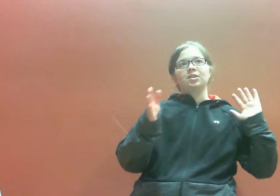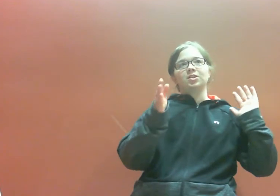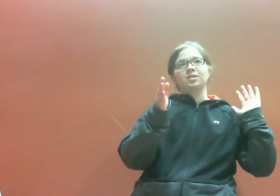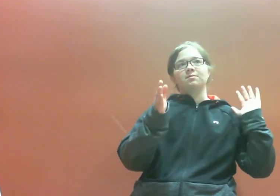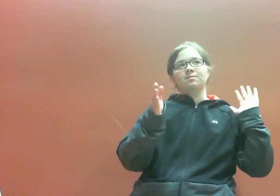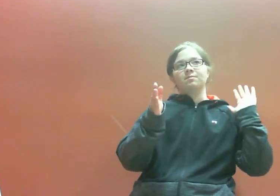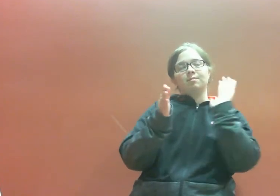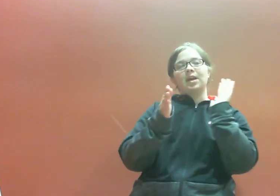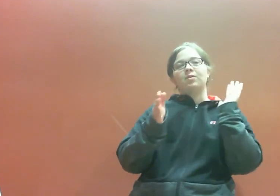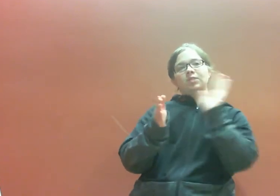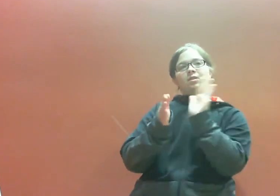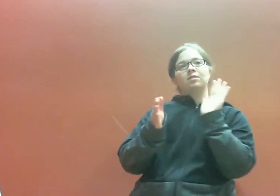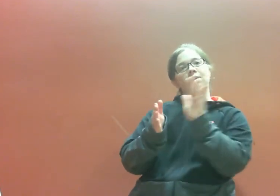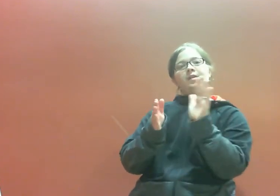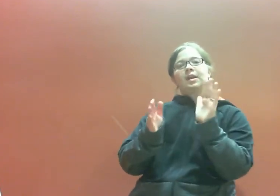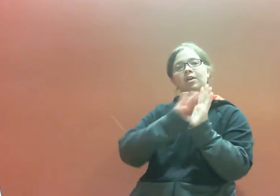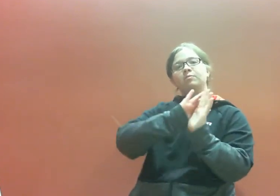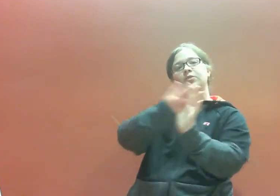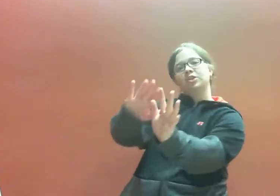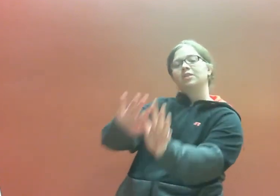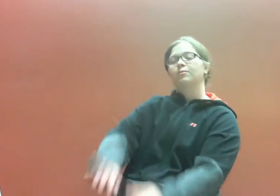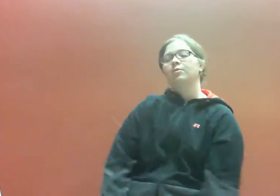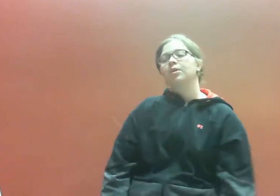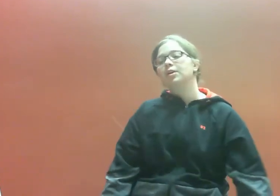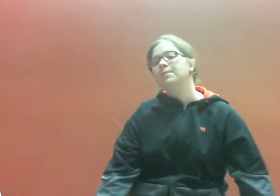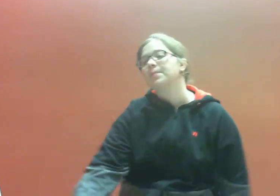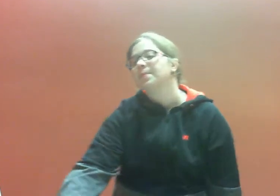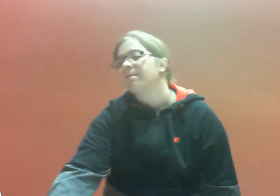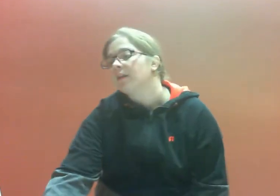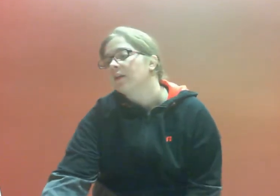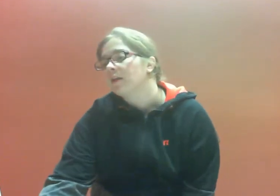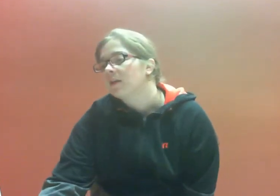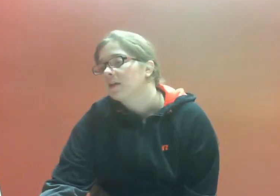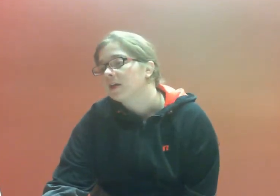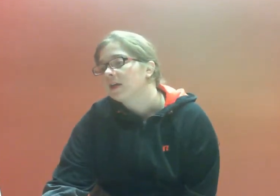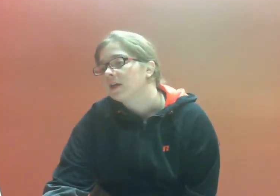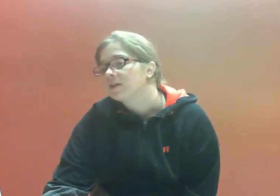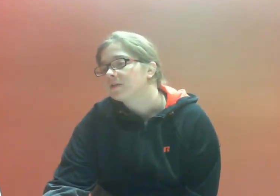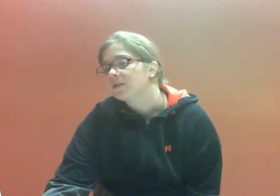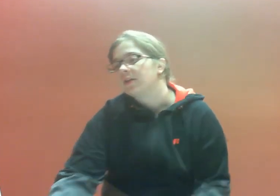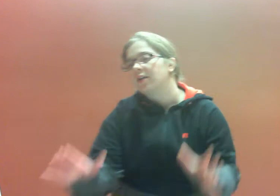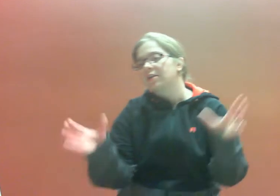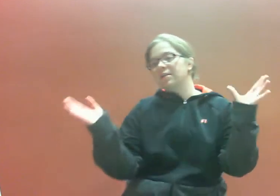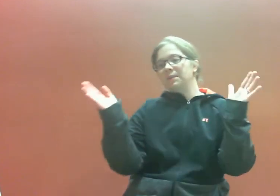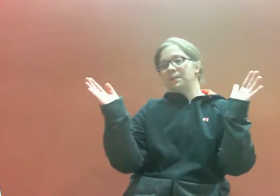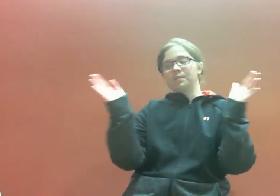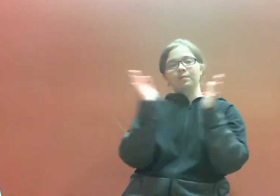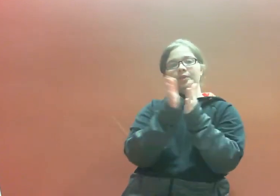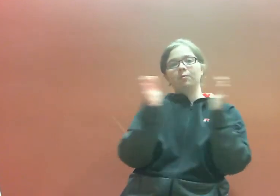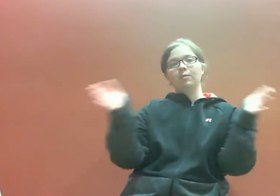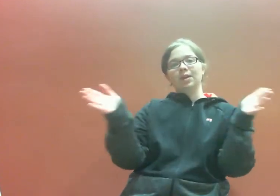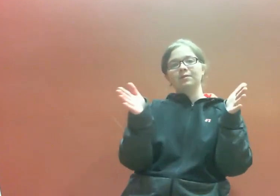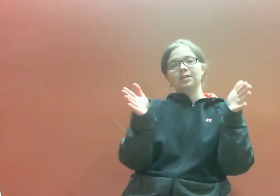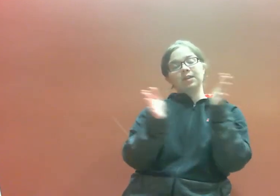just pounding on the air and pushing it forward. And so it creates little waves, sound